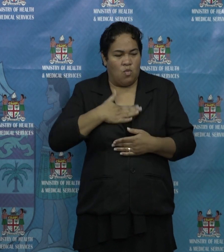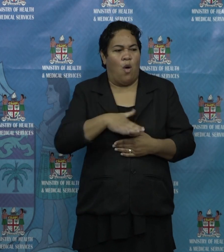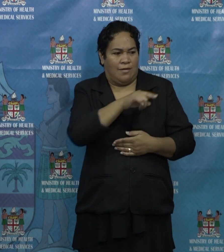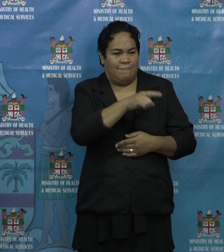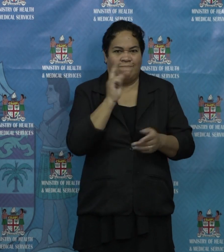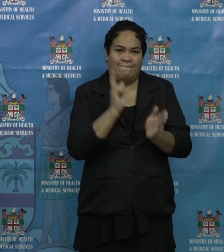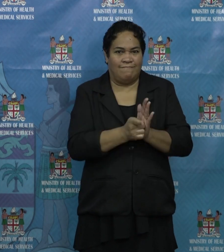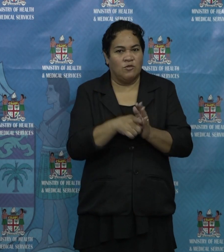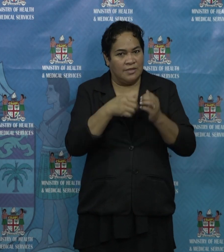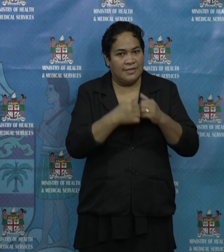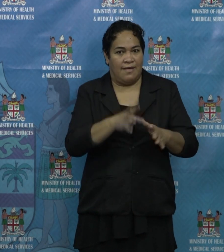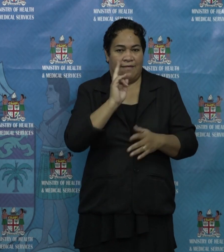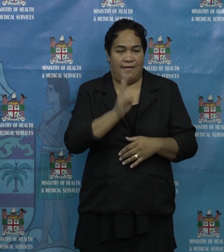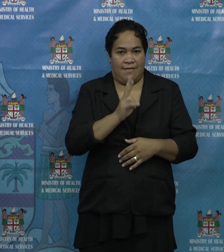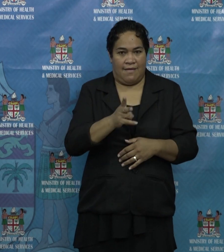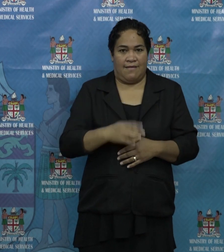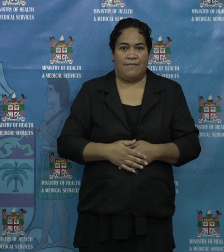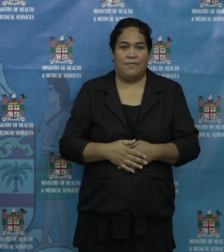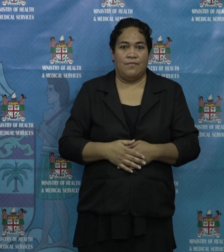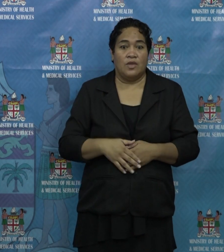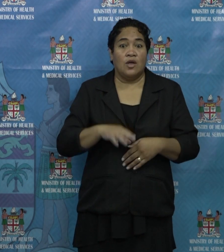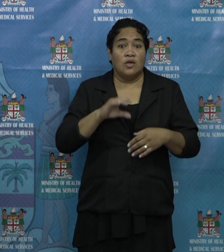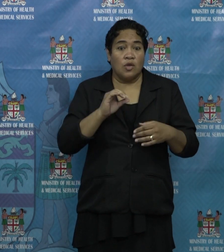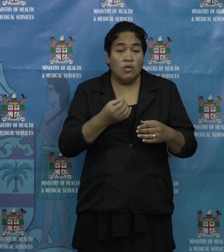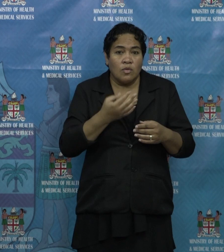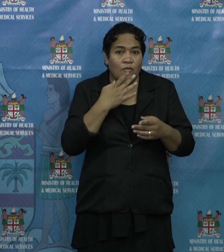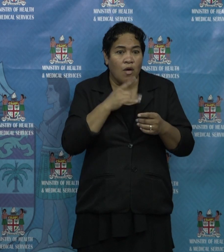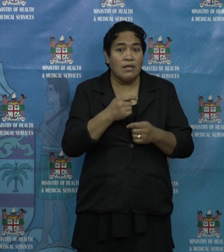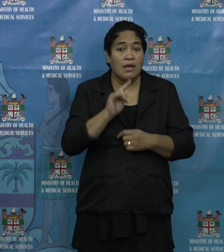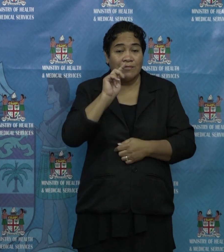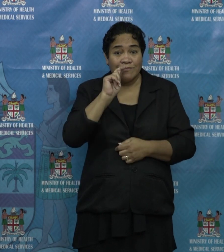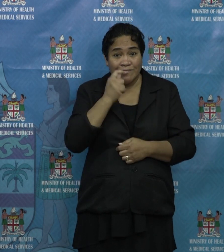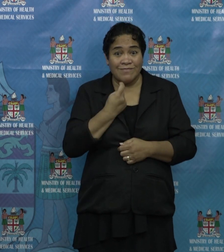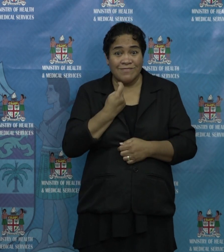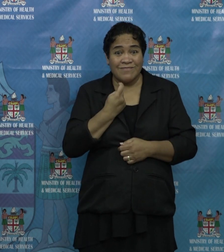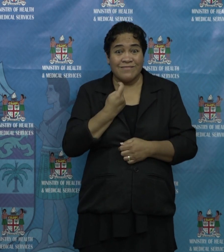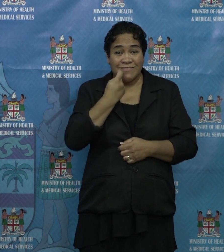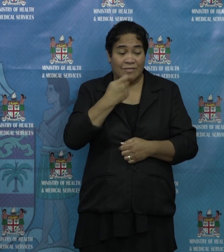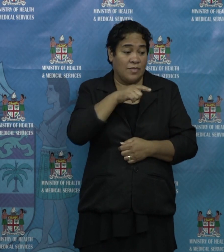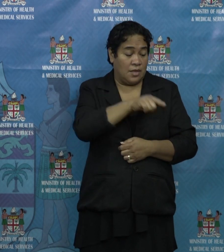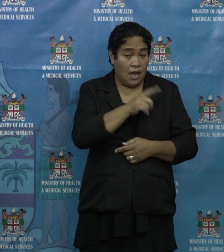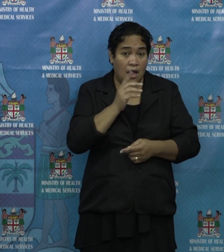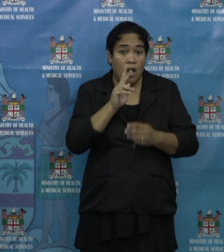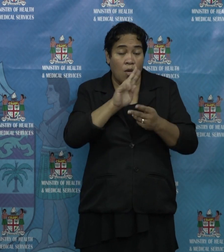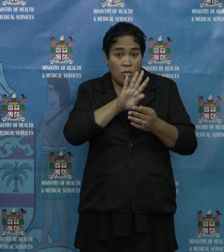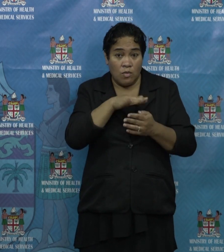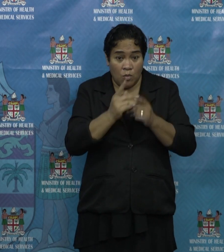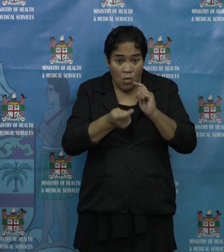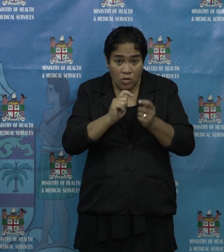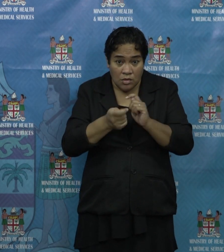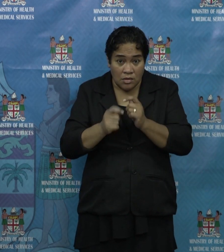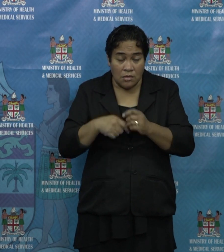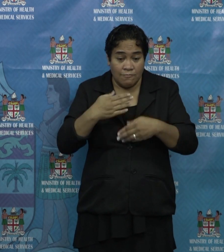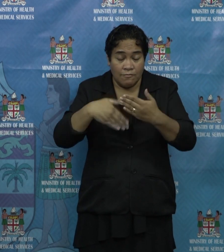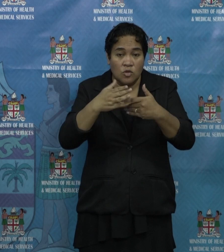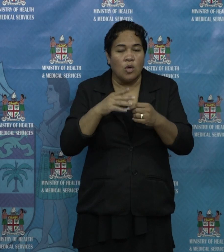Regardless of the temporary lull we expect in swab processing, it remains vital that we use the next 4